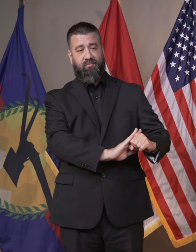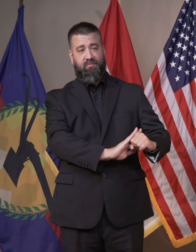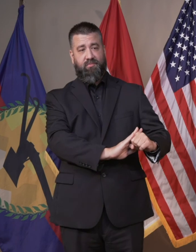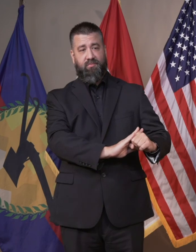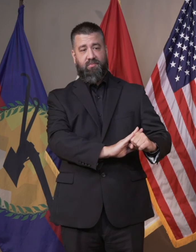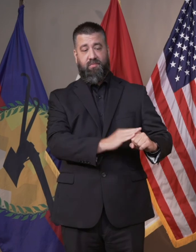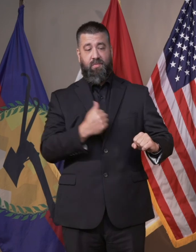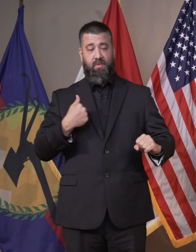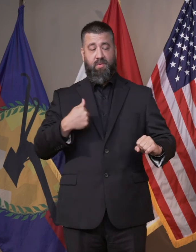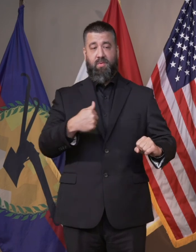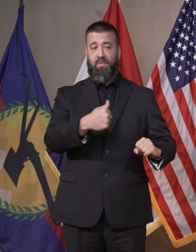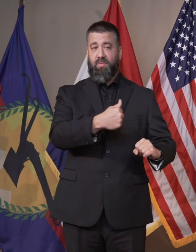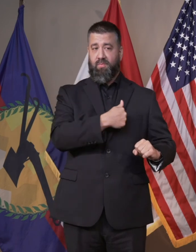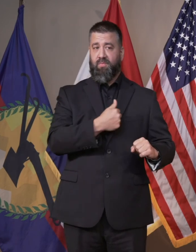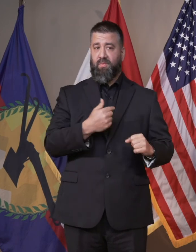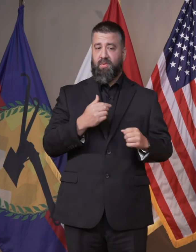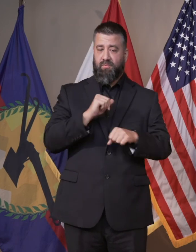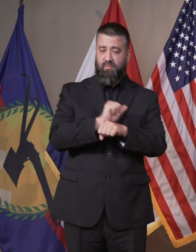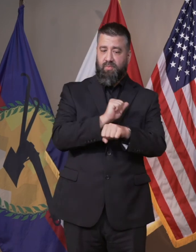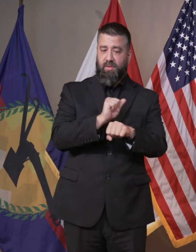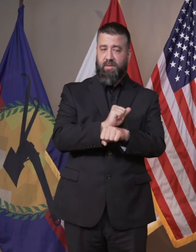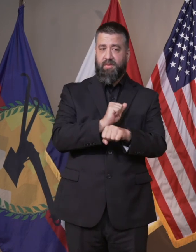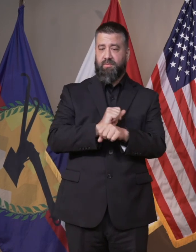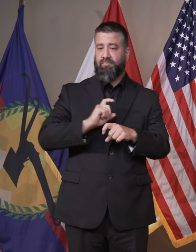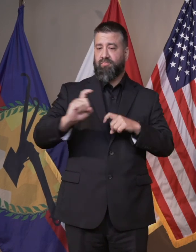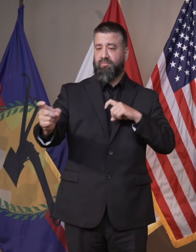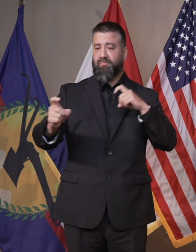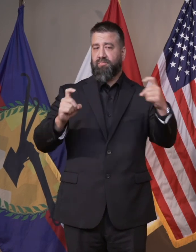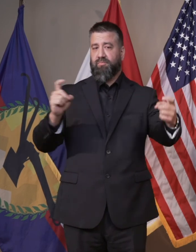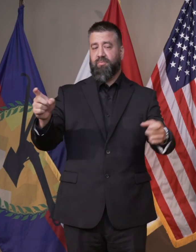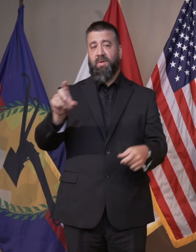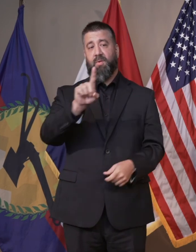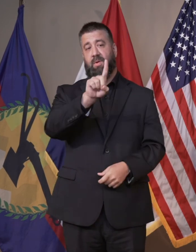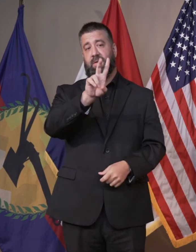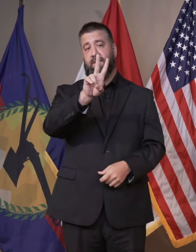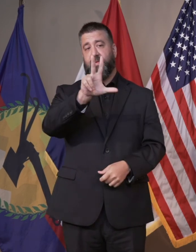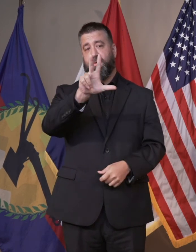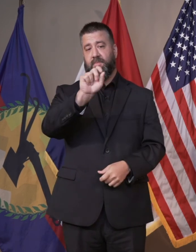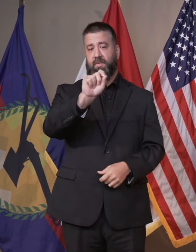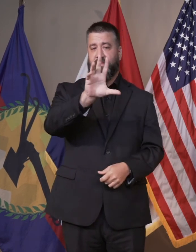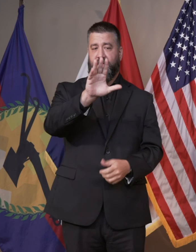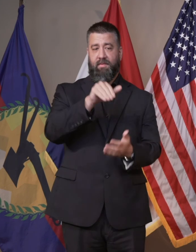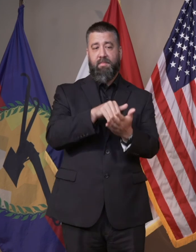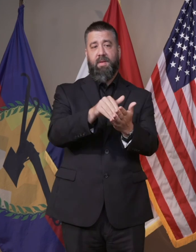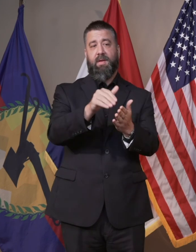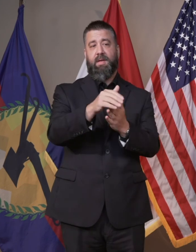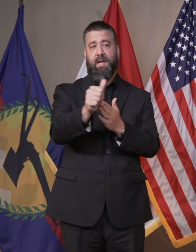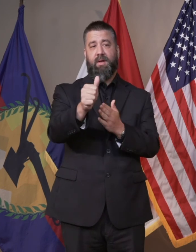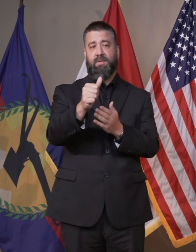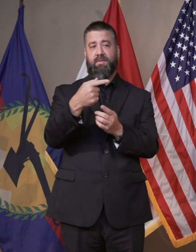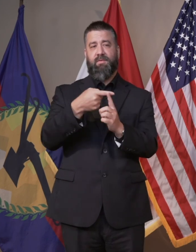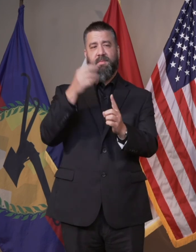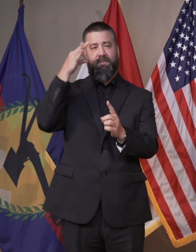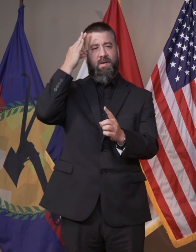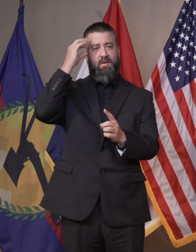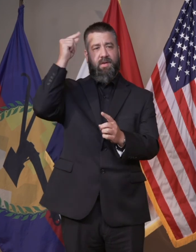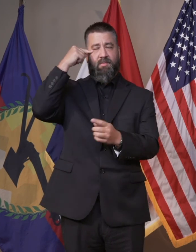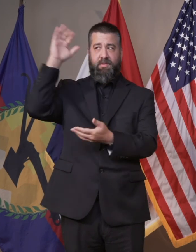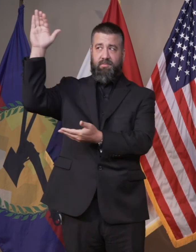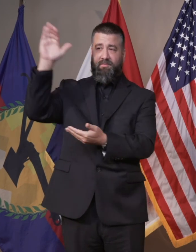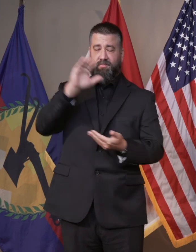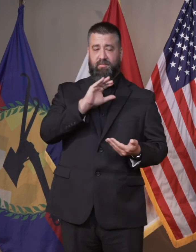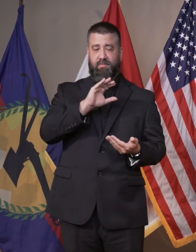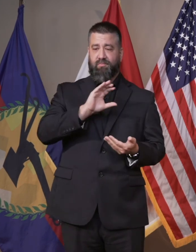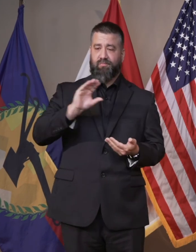to distribute $173 million in CARES Act grant funds to the people who need them the most.